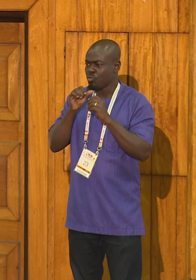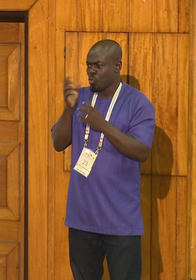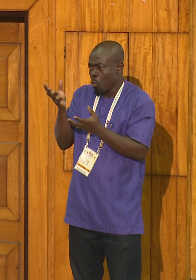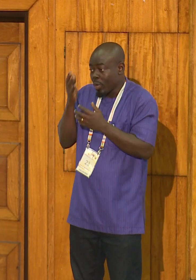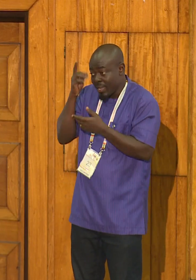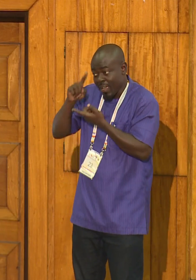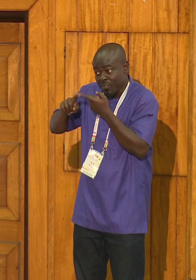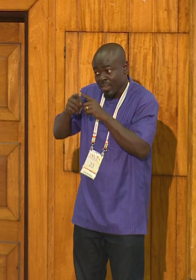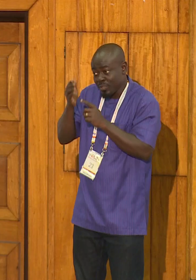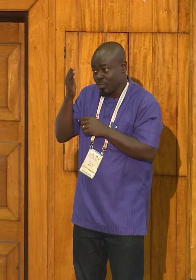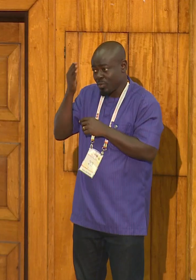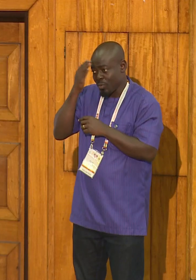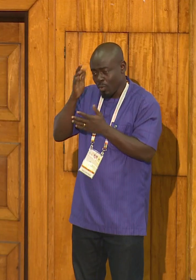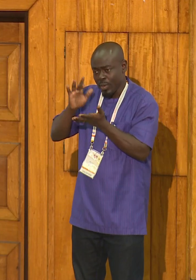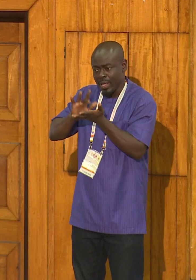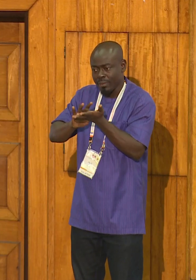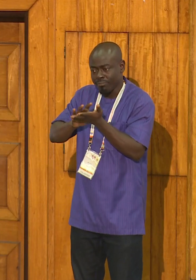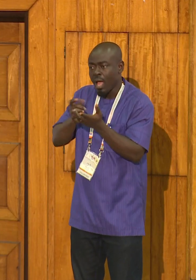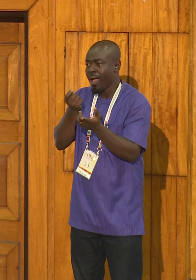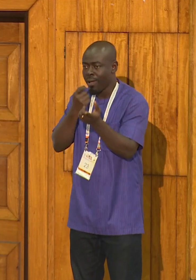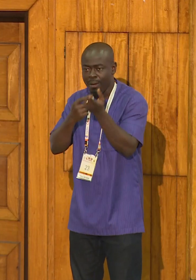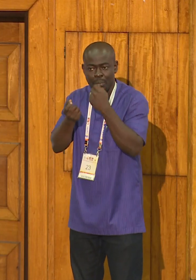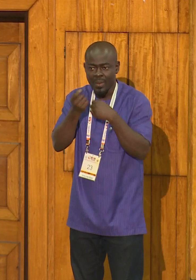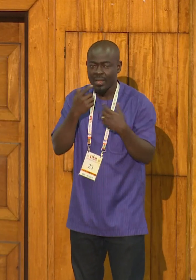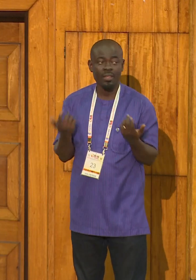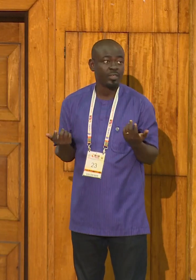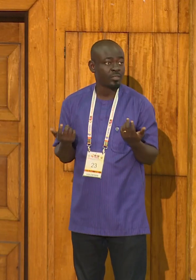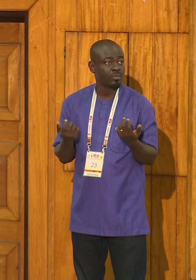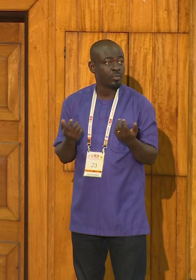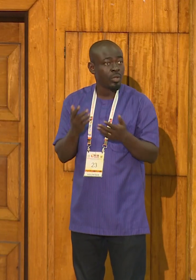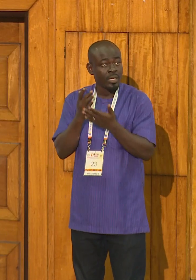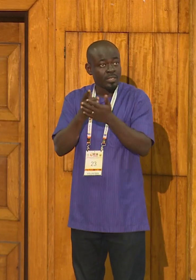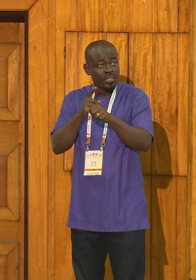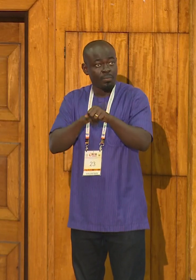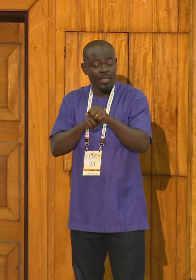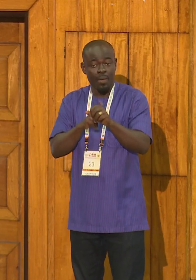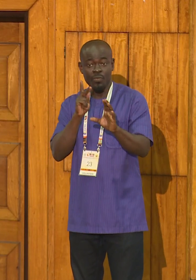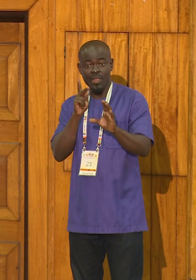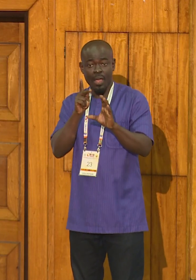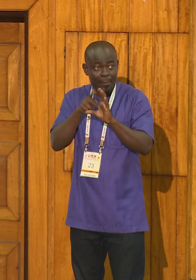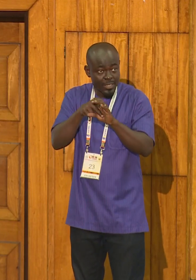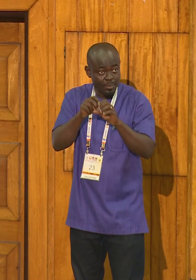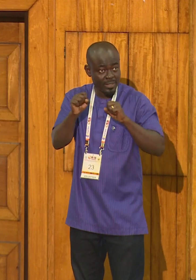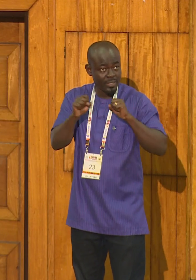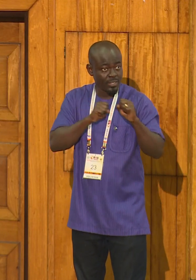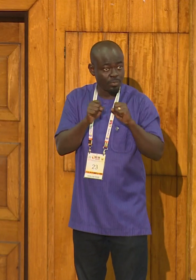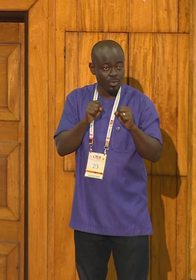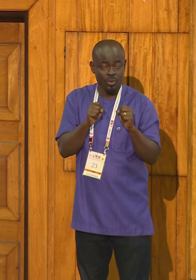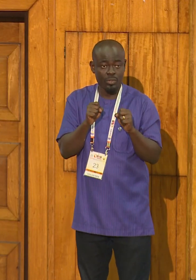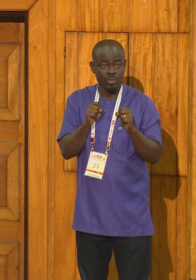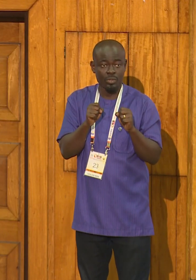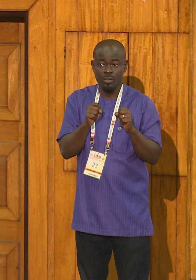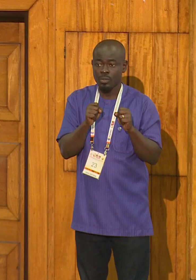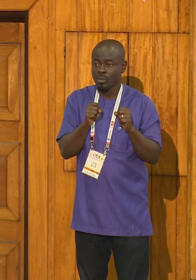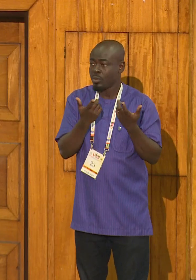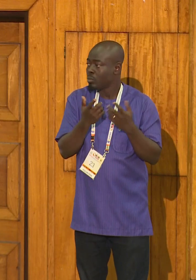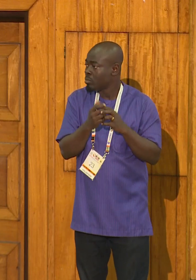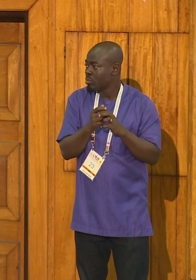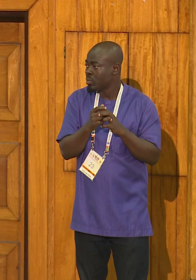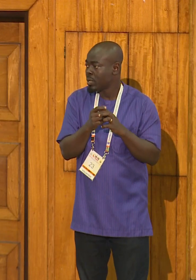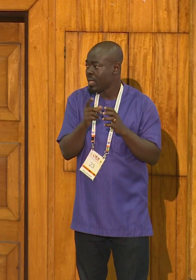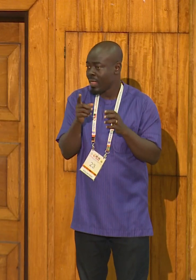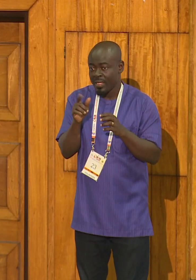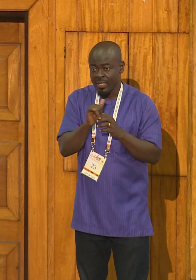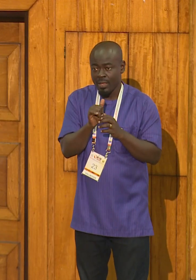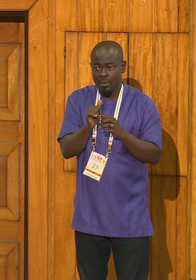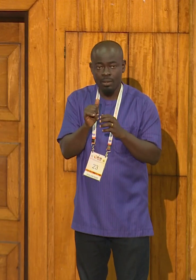to know that they were taking medication, or at times if they were participating in sports and they were to travel out of home, they would then